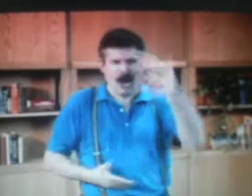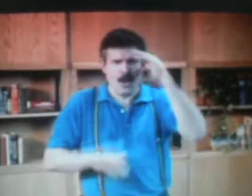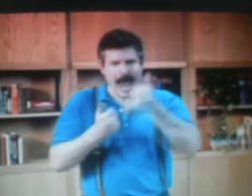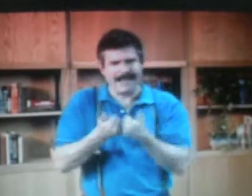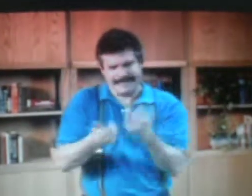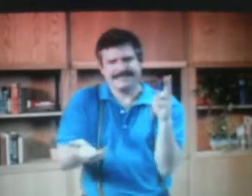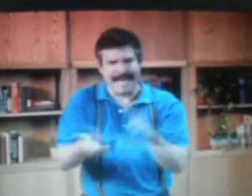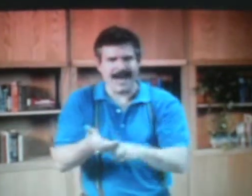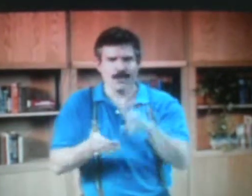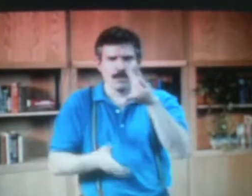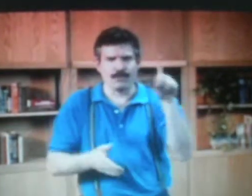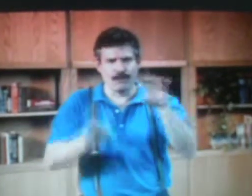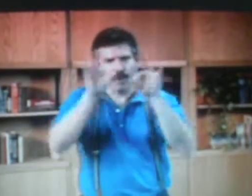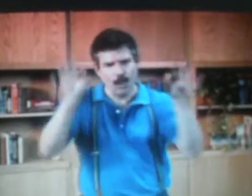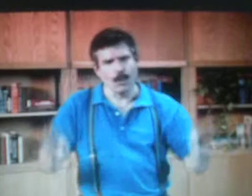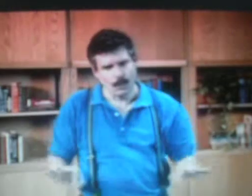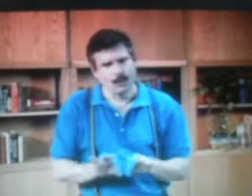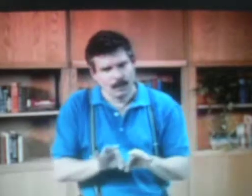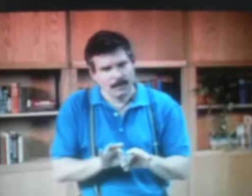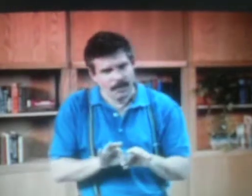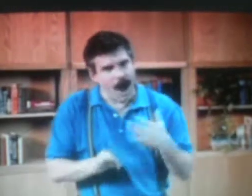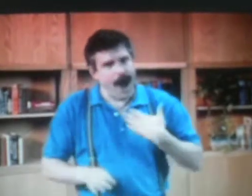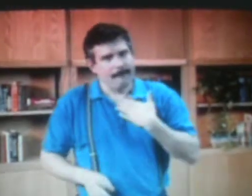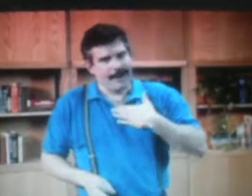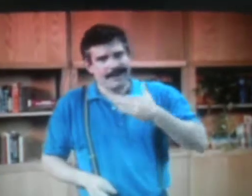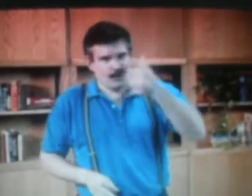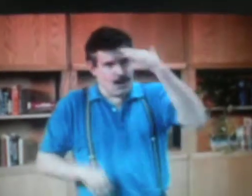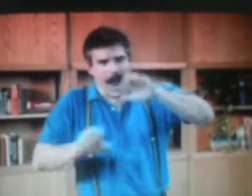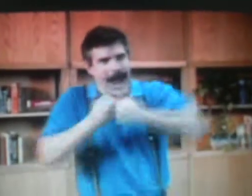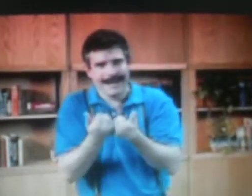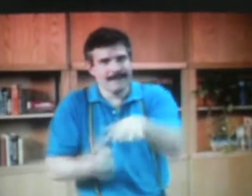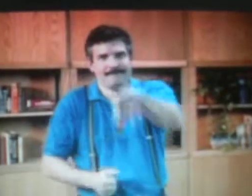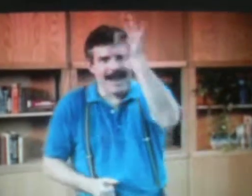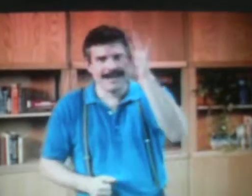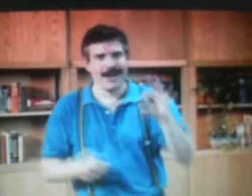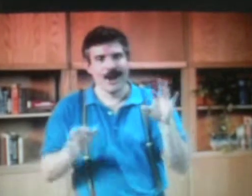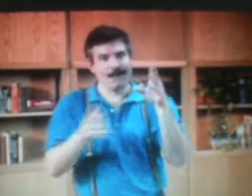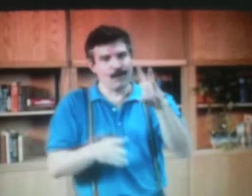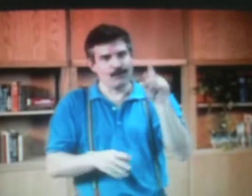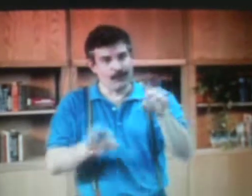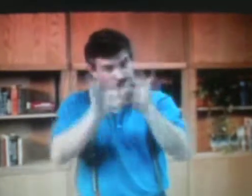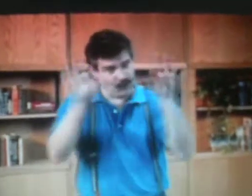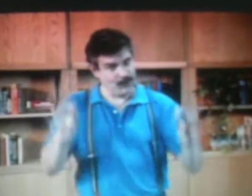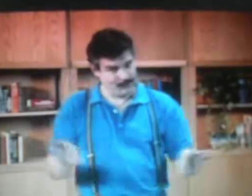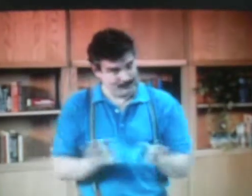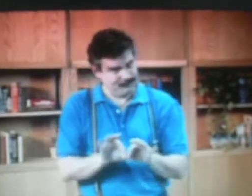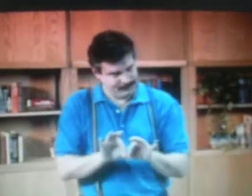don't want that. I know where to find a withdrawal form. I know how to find it, and I know how to sign